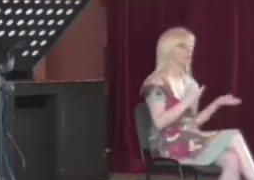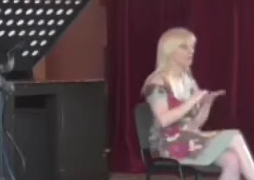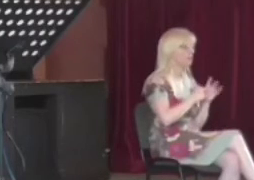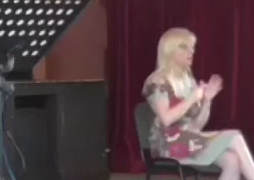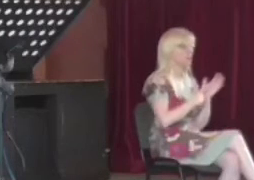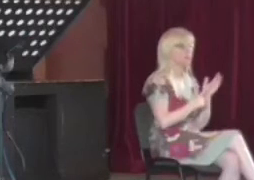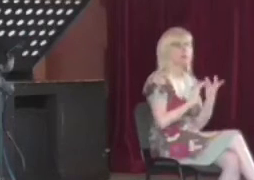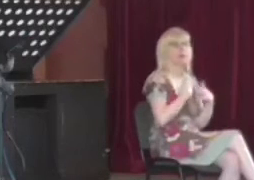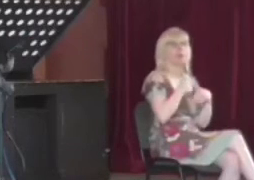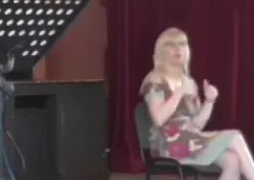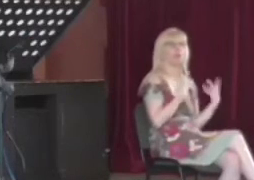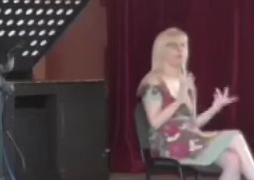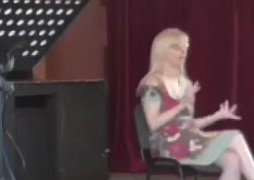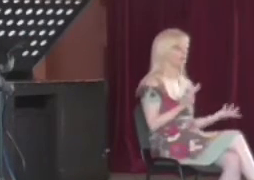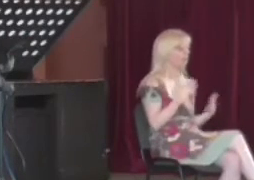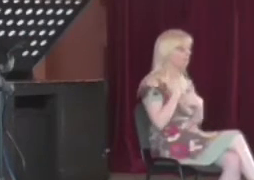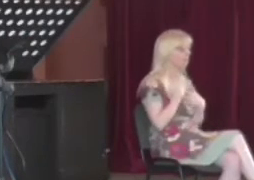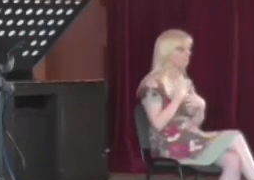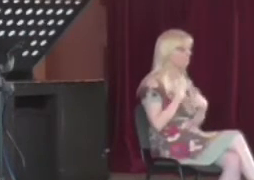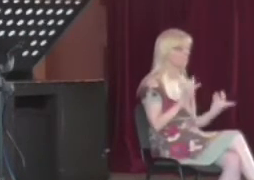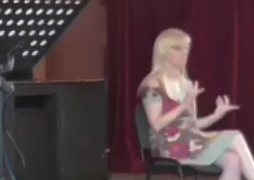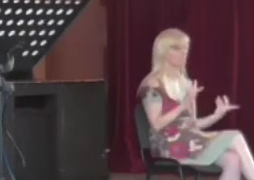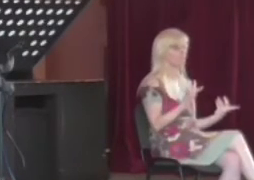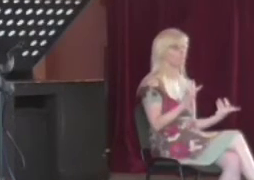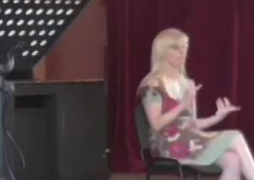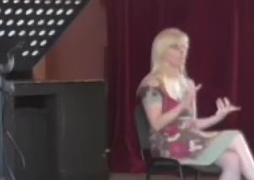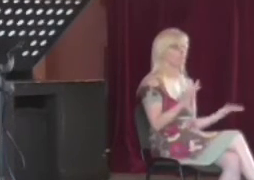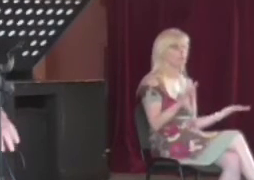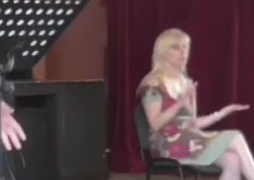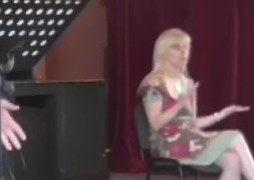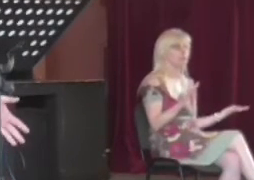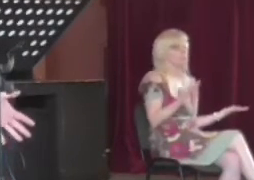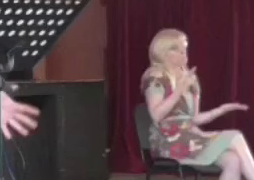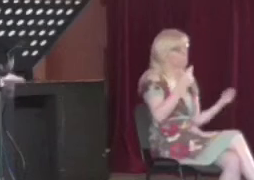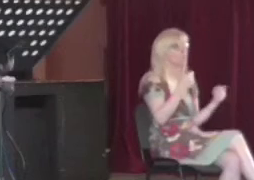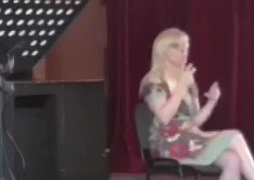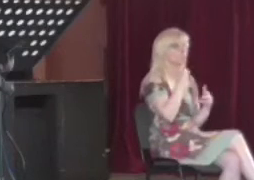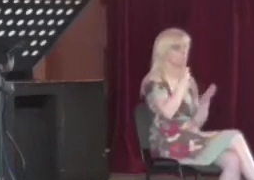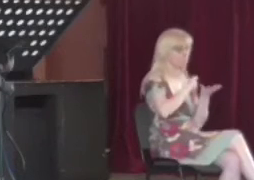imagine, can't you? Lord, Ananias answered,